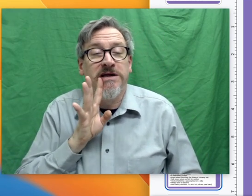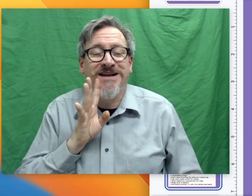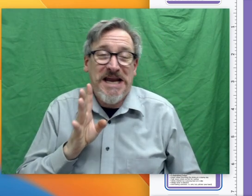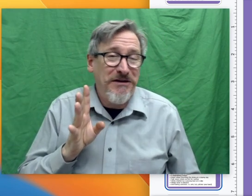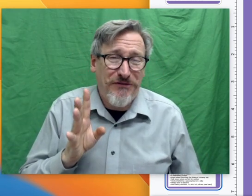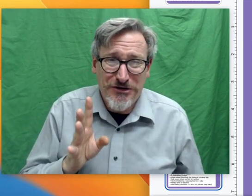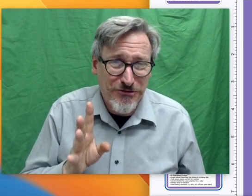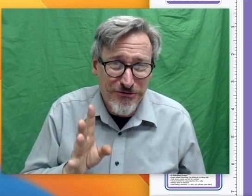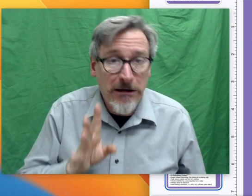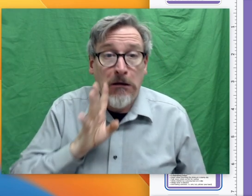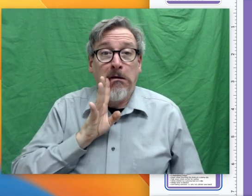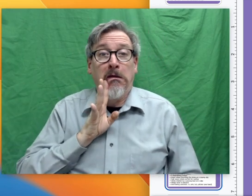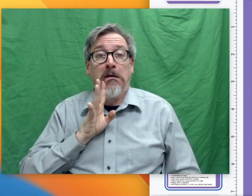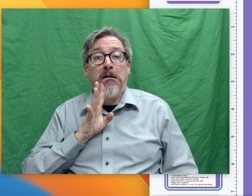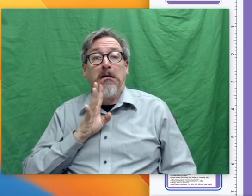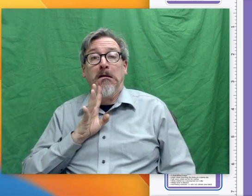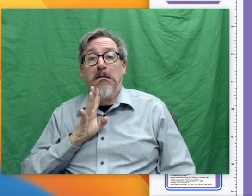An infant drooling.